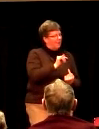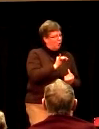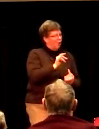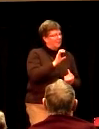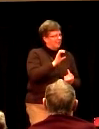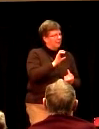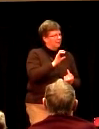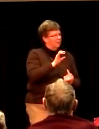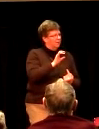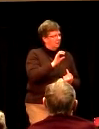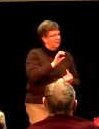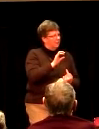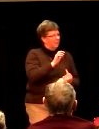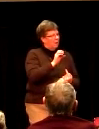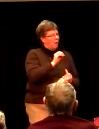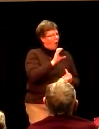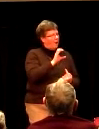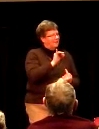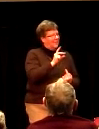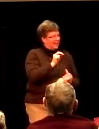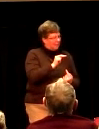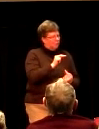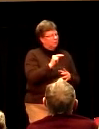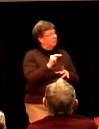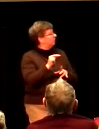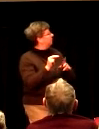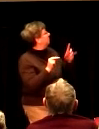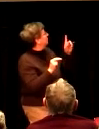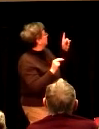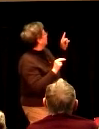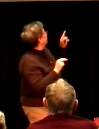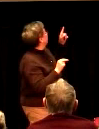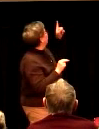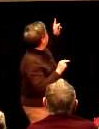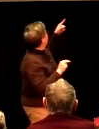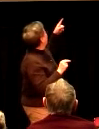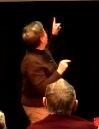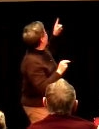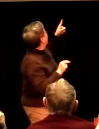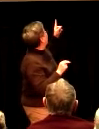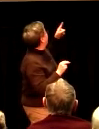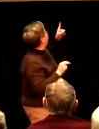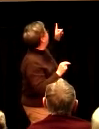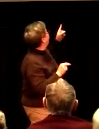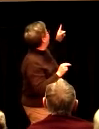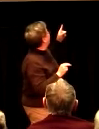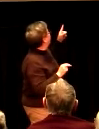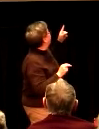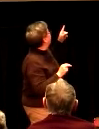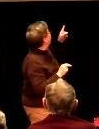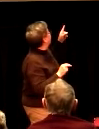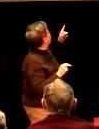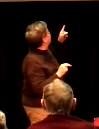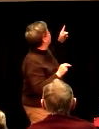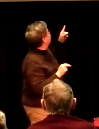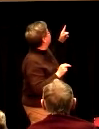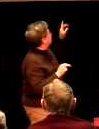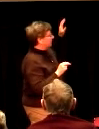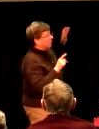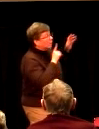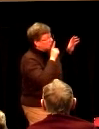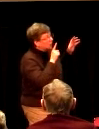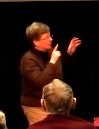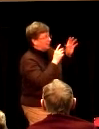Atlantic oscillation over here. We've got the Pacific Decadal oscillation. We've got the Madden-Julian oscillation. We've got the quasi-biennial oscillation, and there's a whole lot